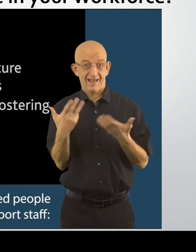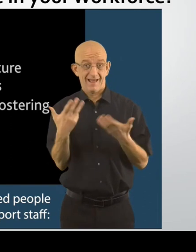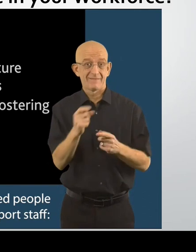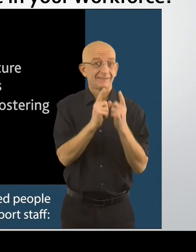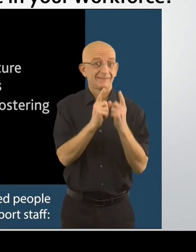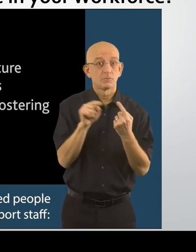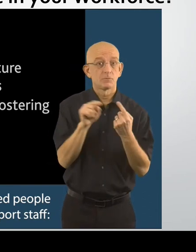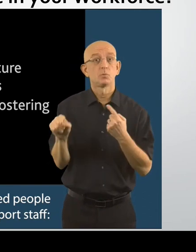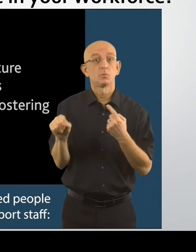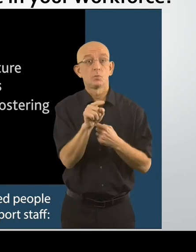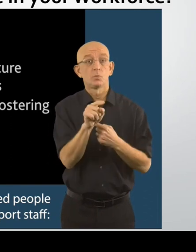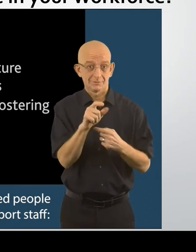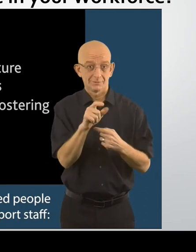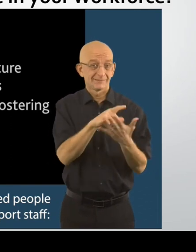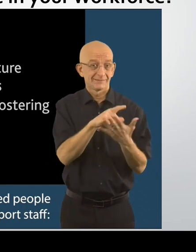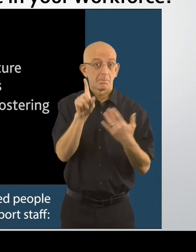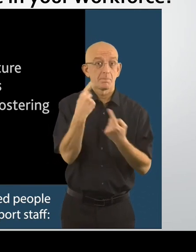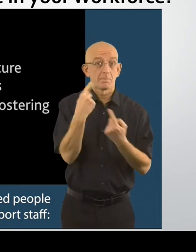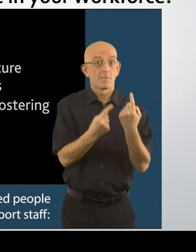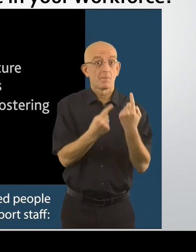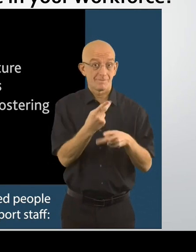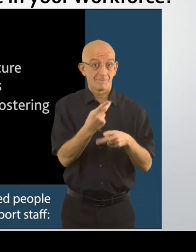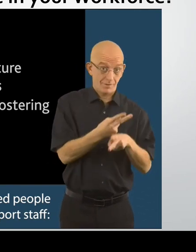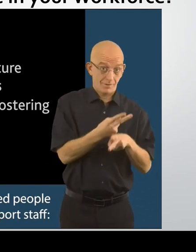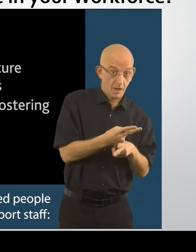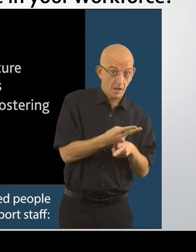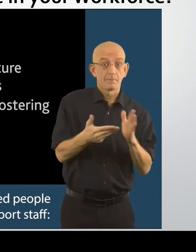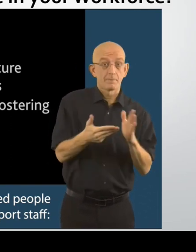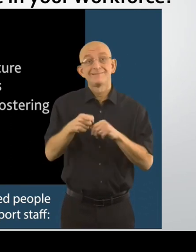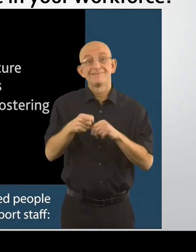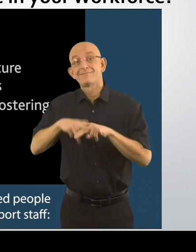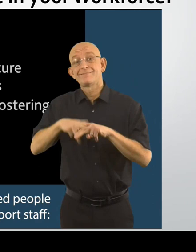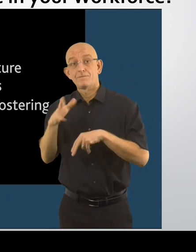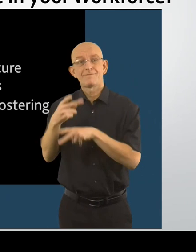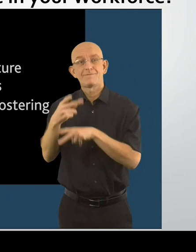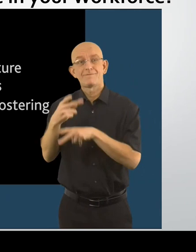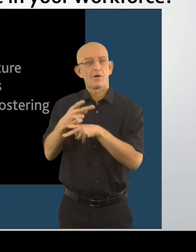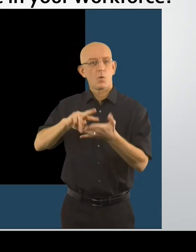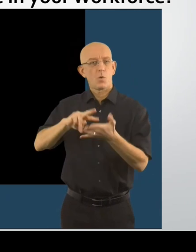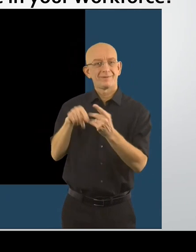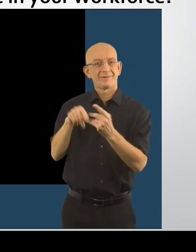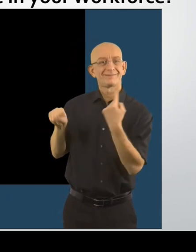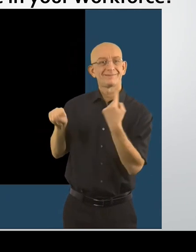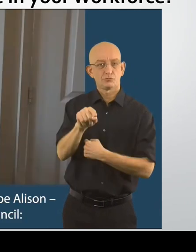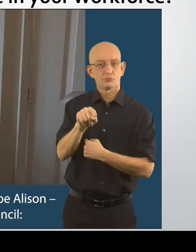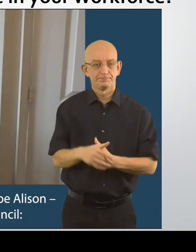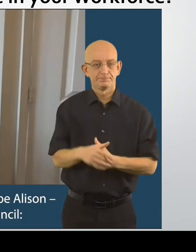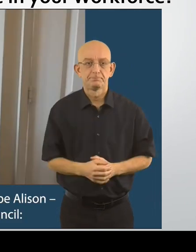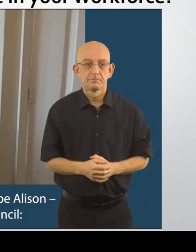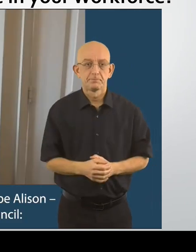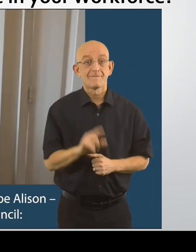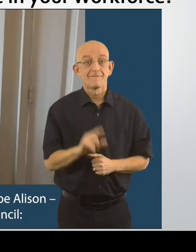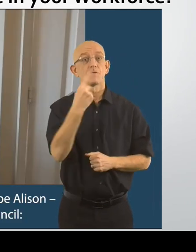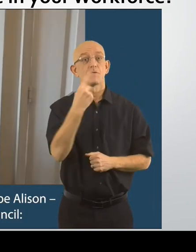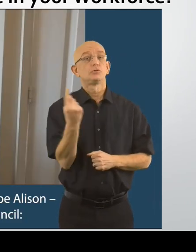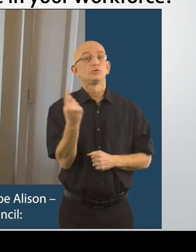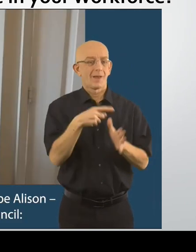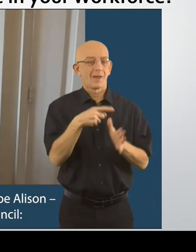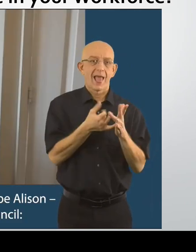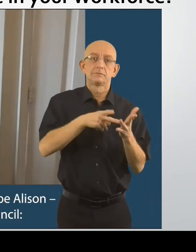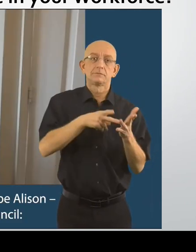The following interviews feature disabled people who work as foster carers and their support staff. The first person you'll